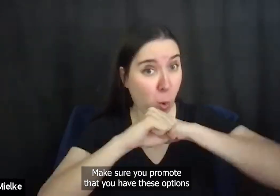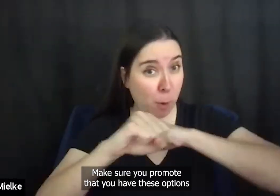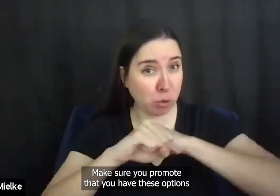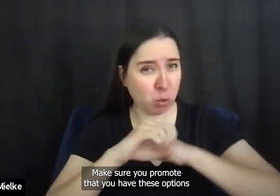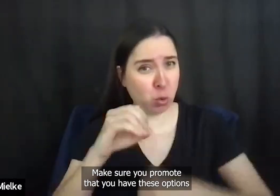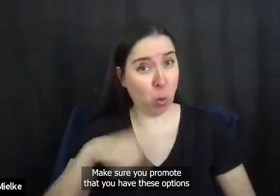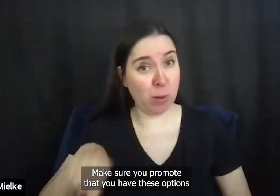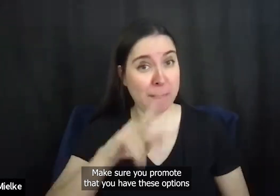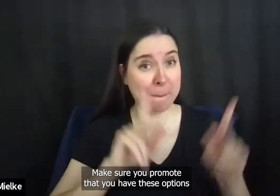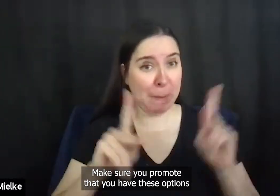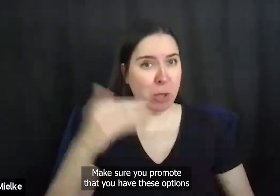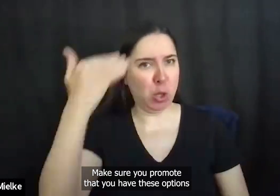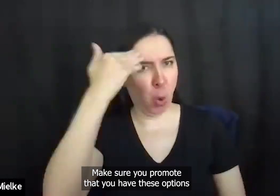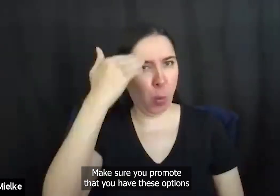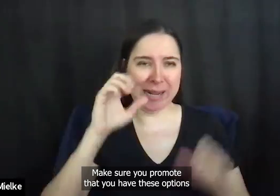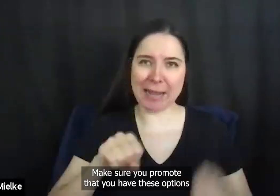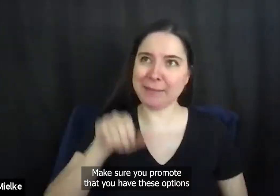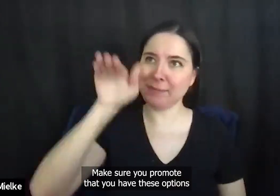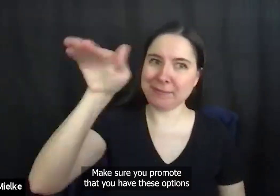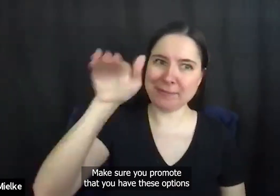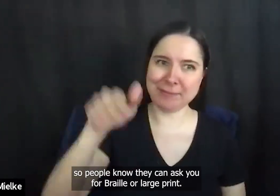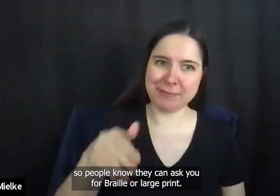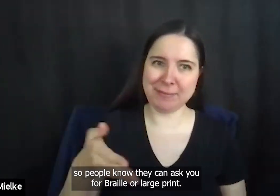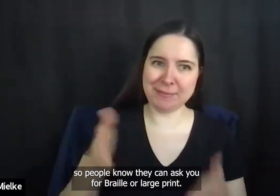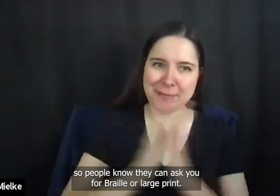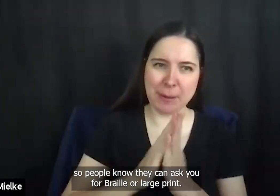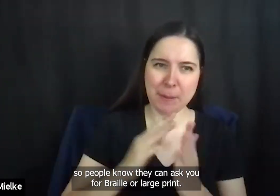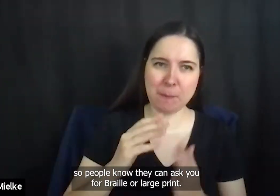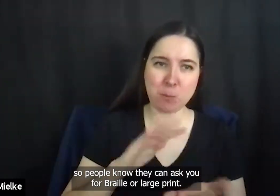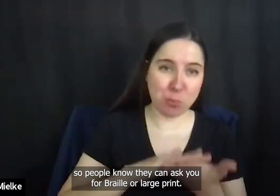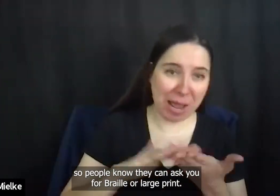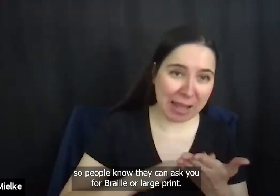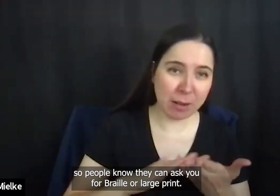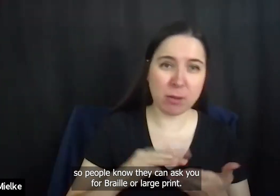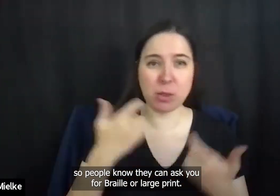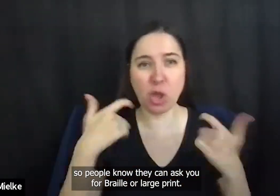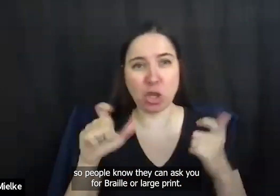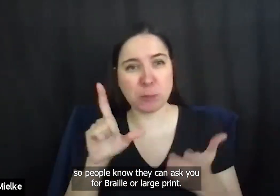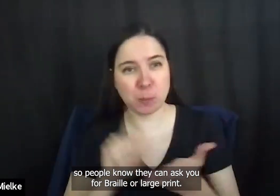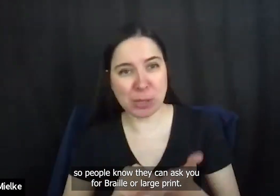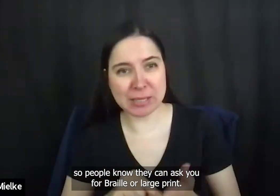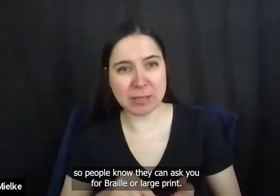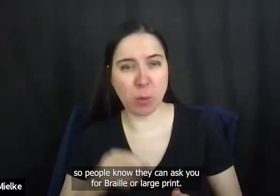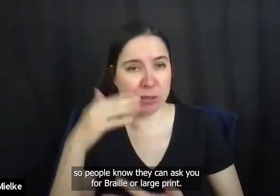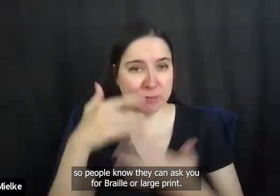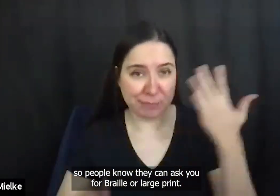Make sure you promote that you have these options so people know they can ask you for braille or large print.